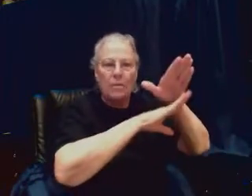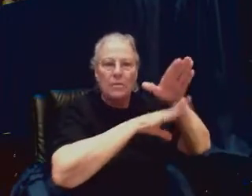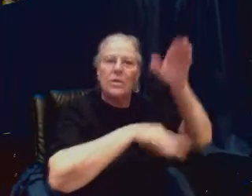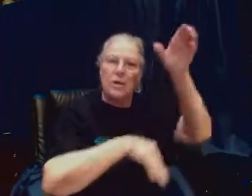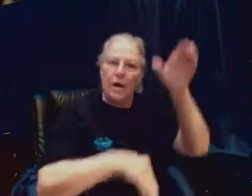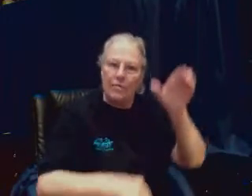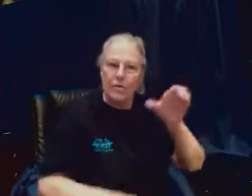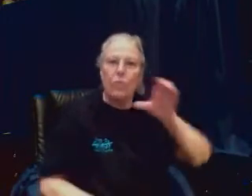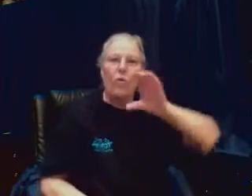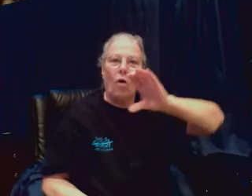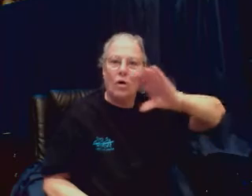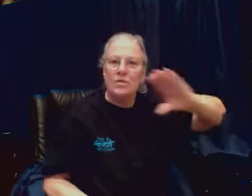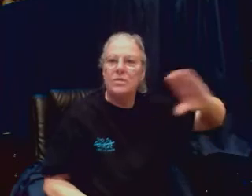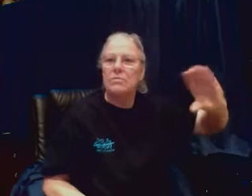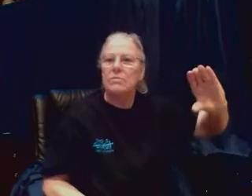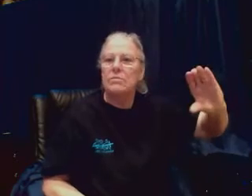mountain of the cross.